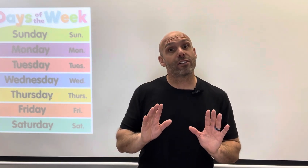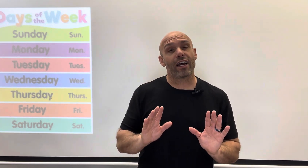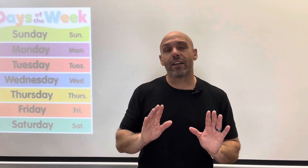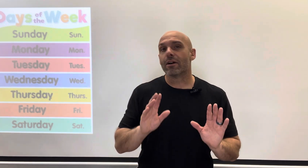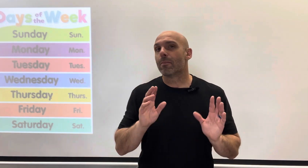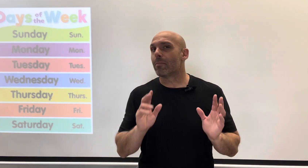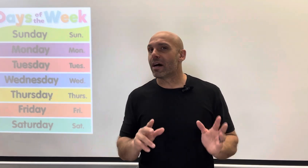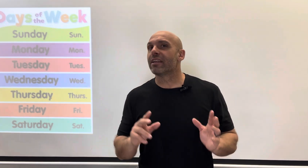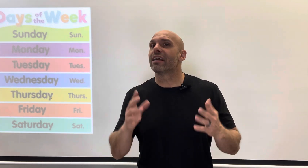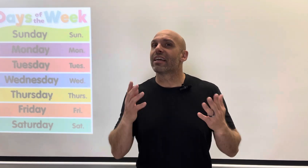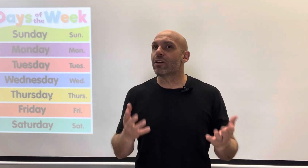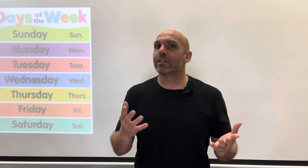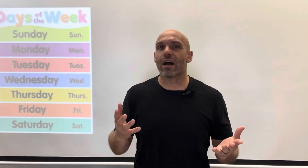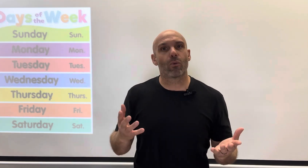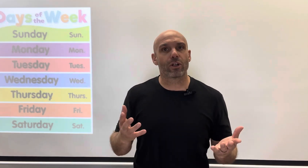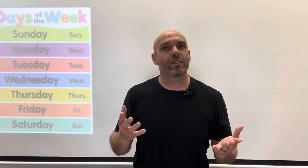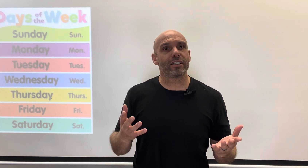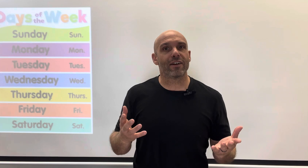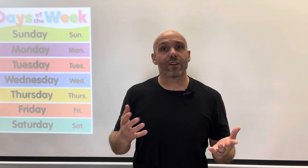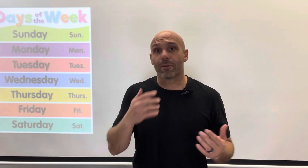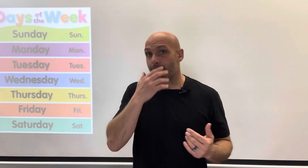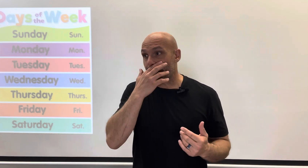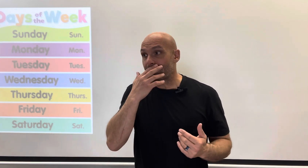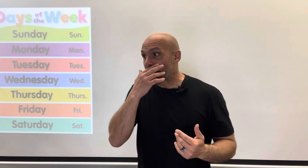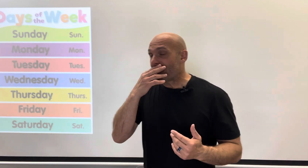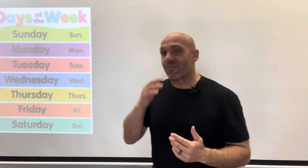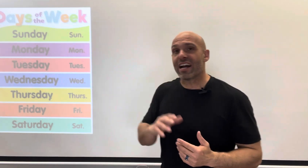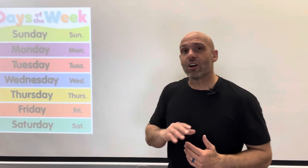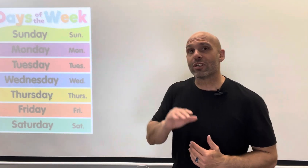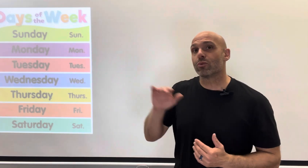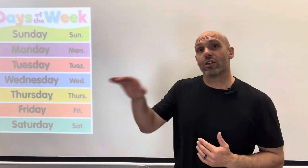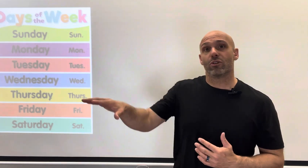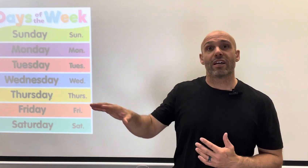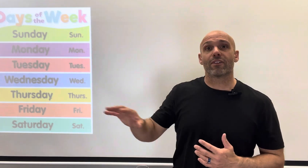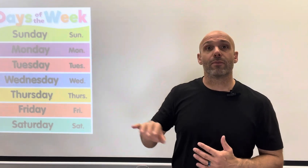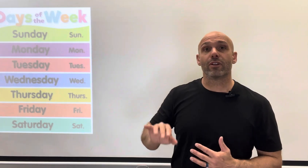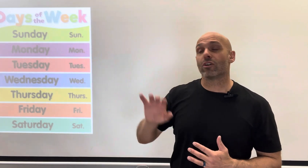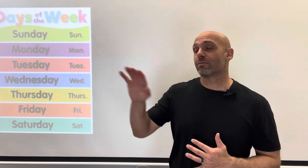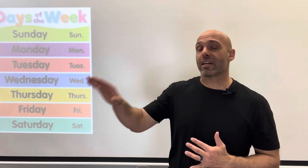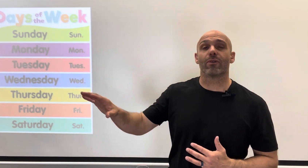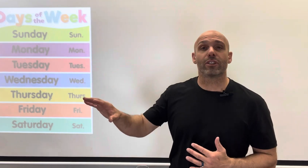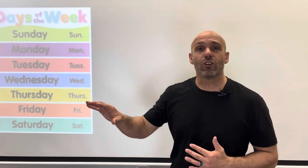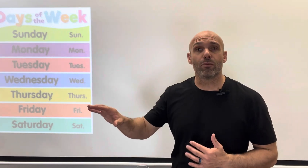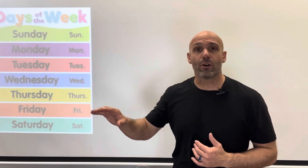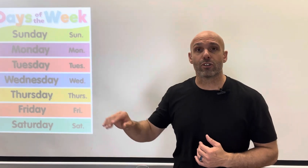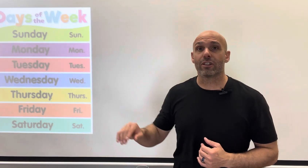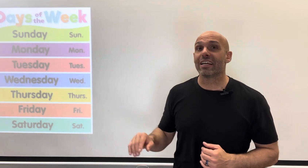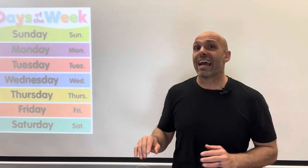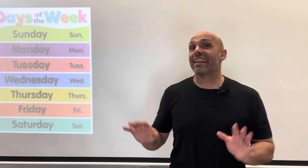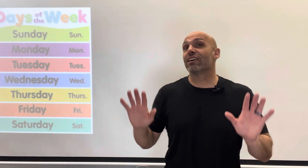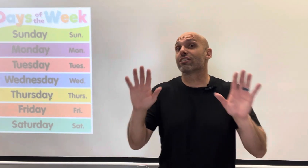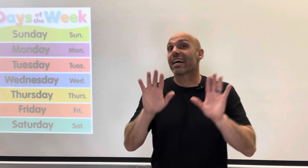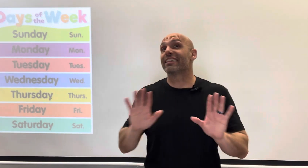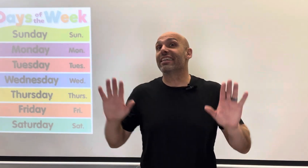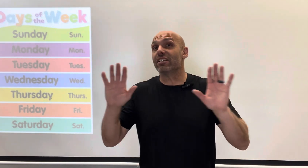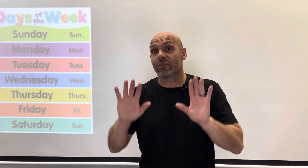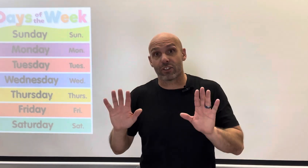sign. But here is how it works in the deaf community. If I go into a new deaf community or I'm signing with a new person and they all sign this for